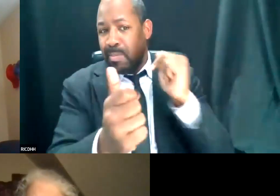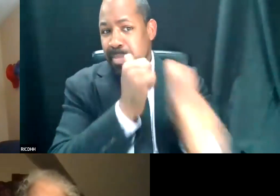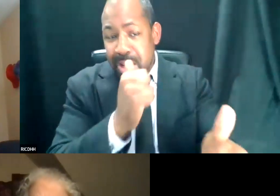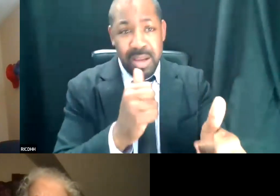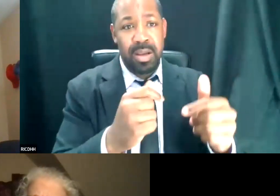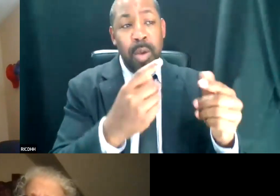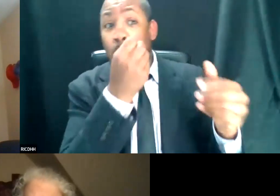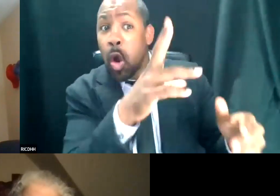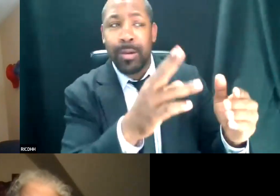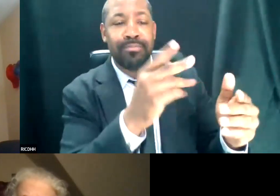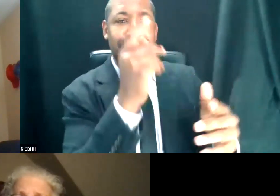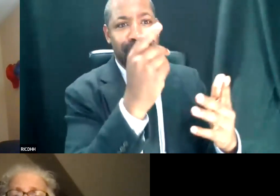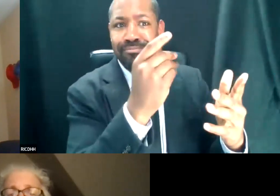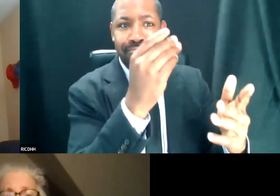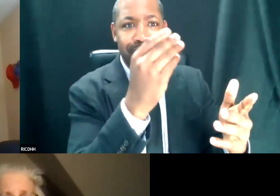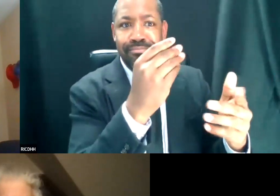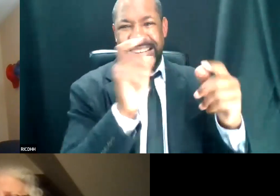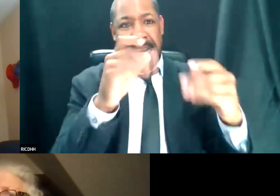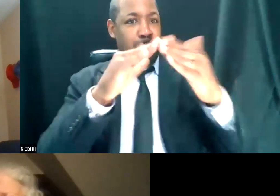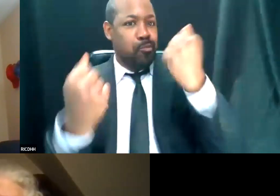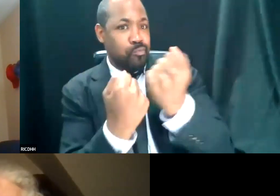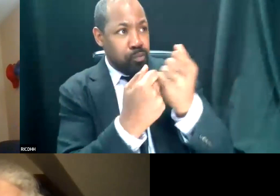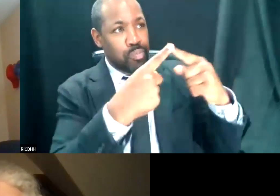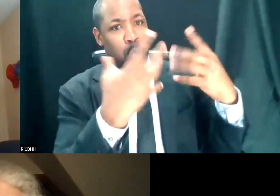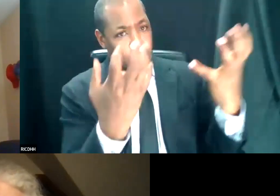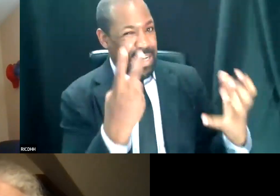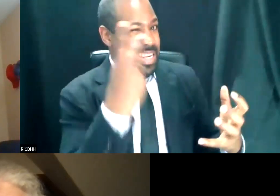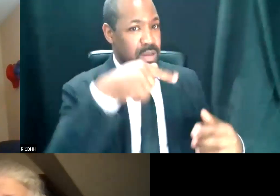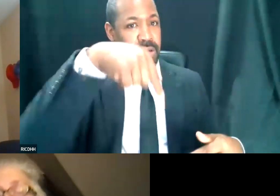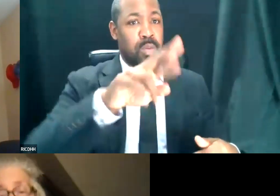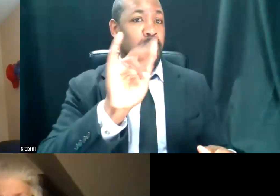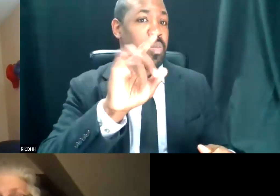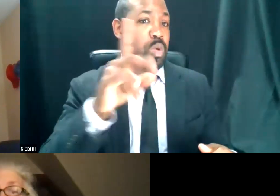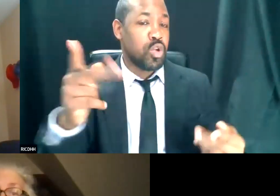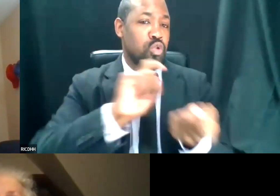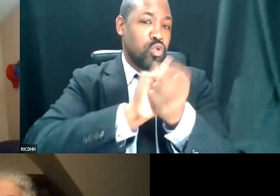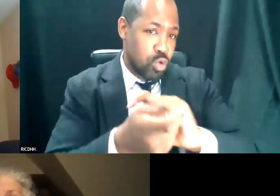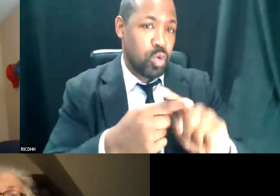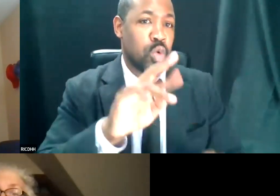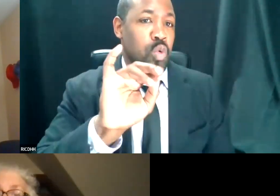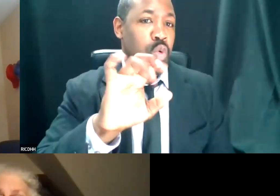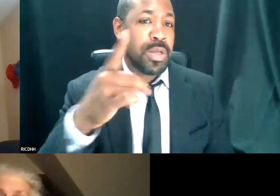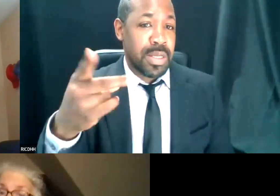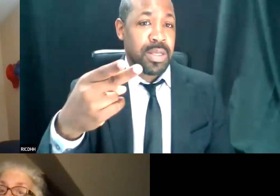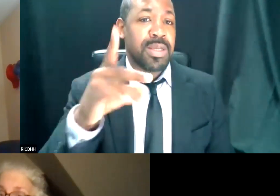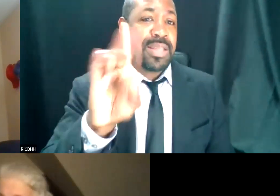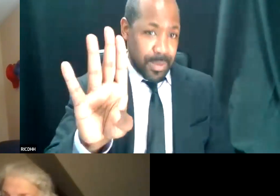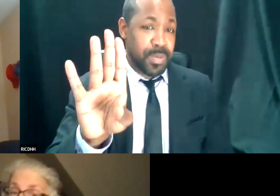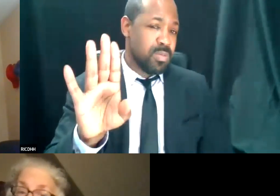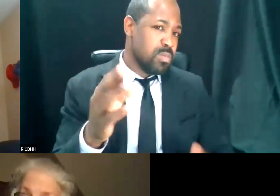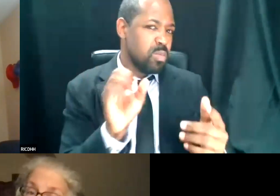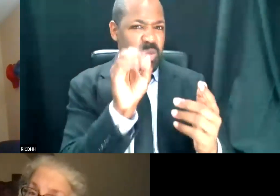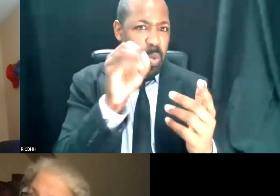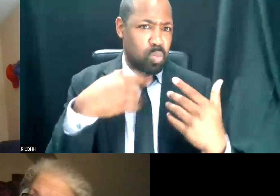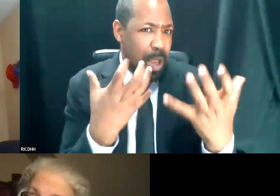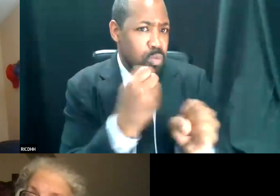in everything that we do and then submit that to the legislators. We want community support that